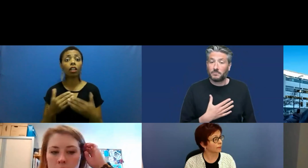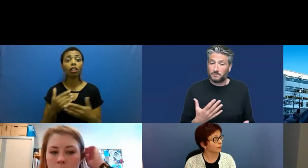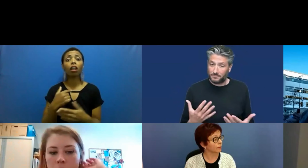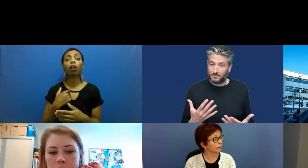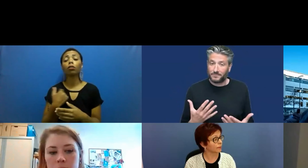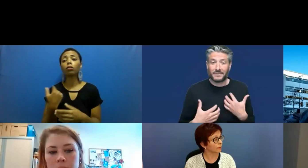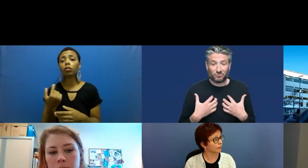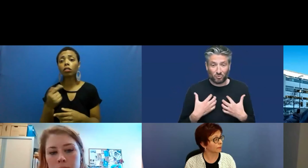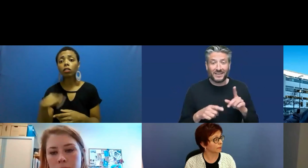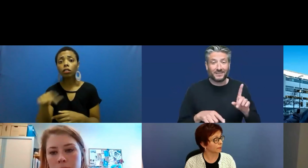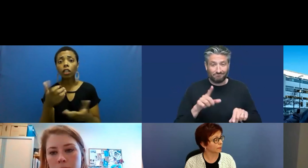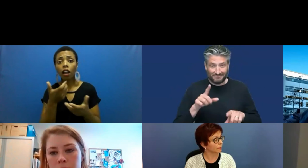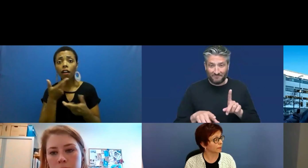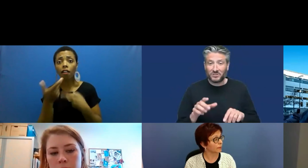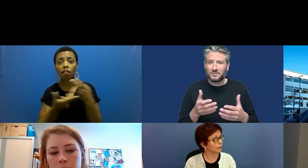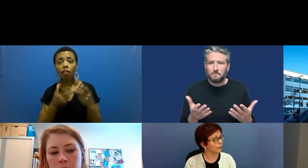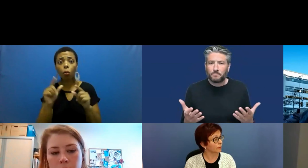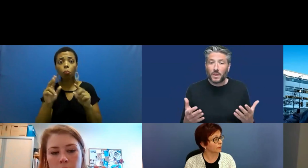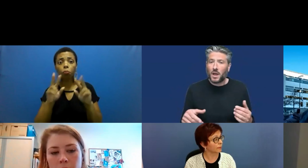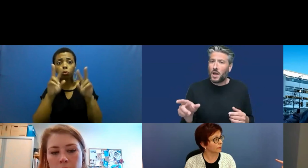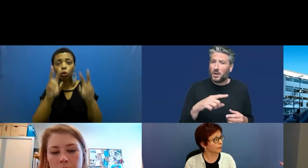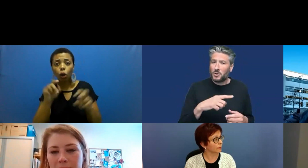of ambivalence towards assistive technology?